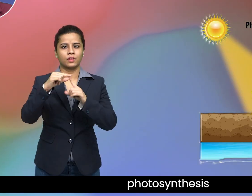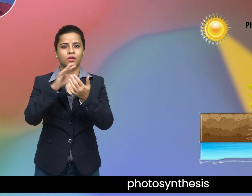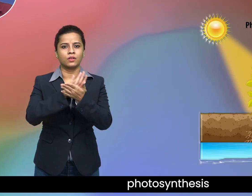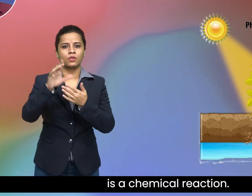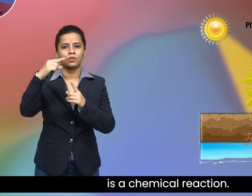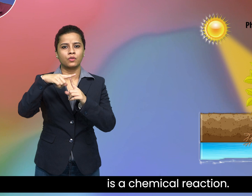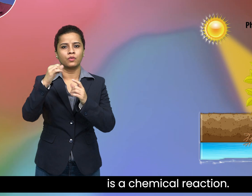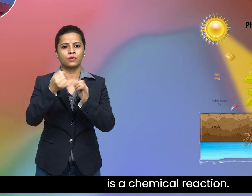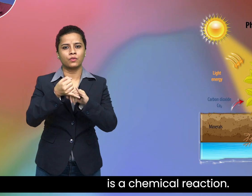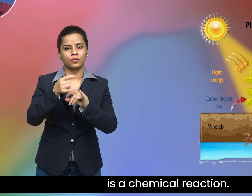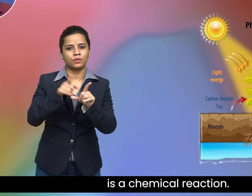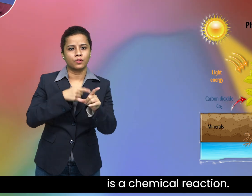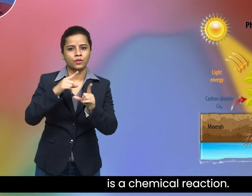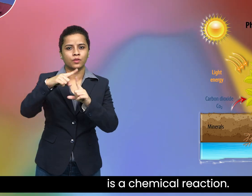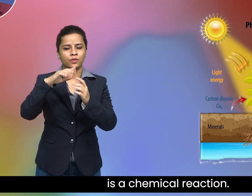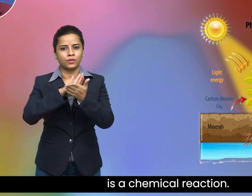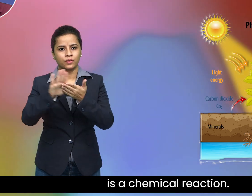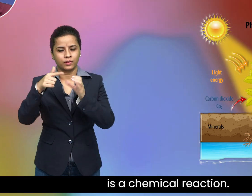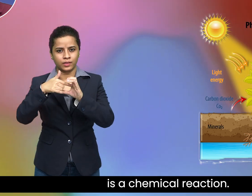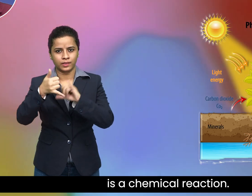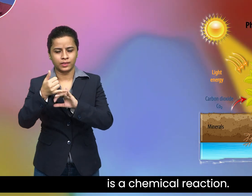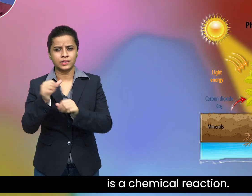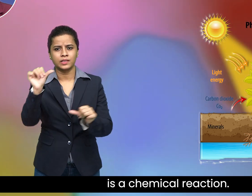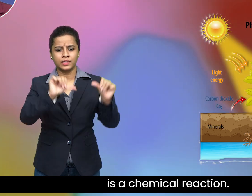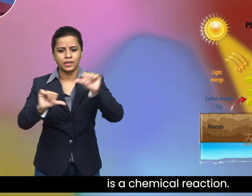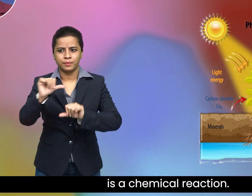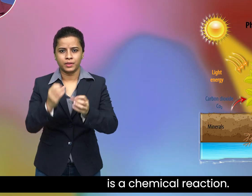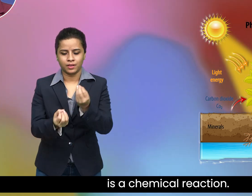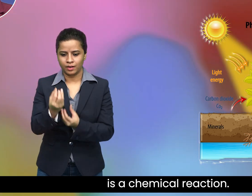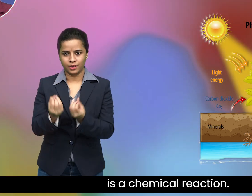Photosynthesis is a chemical reaction.